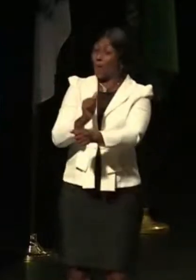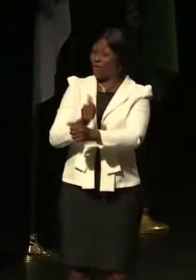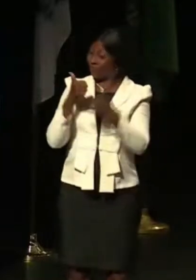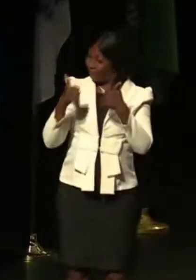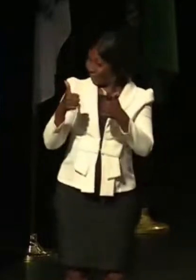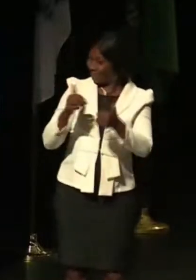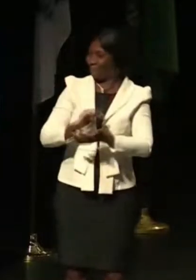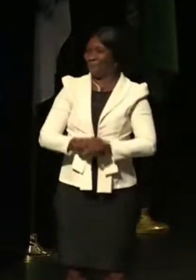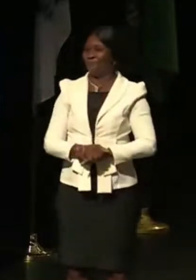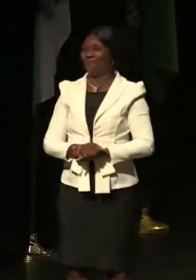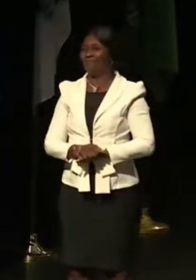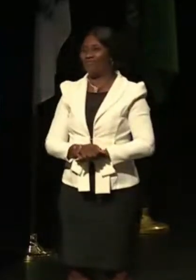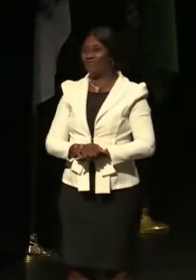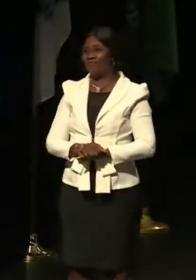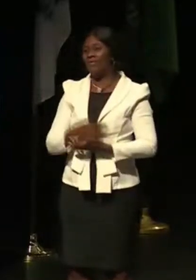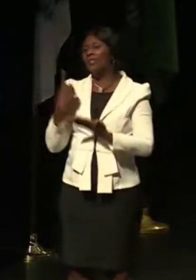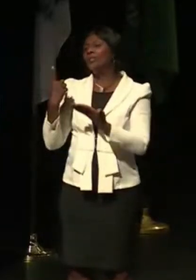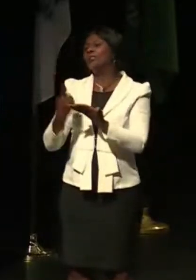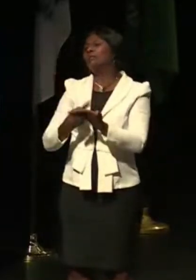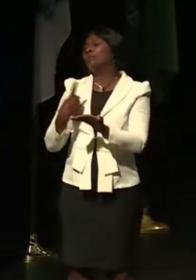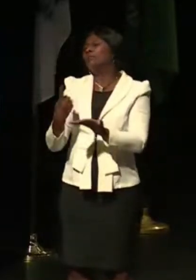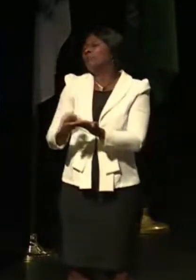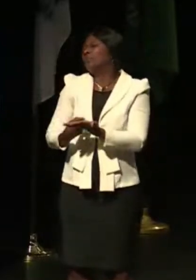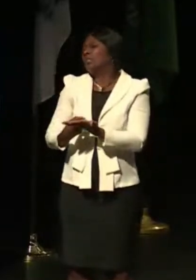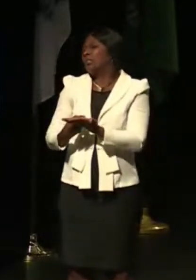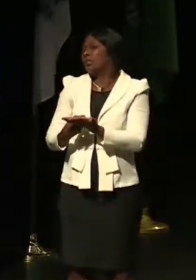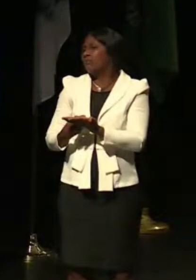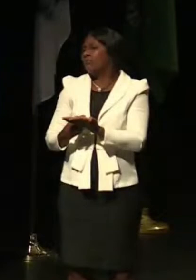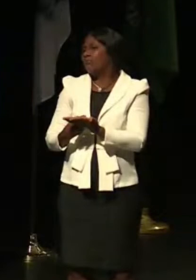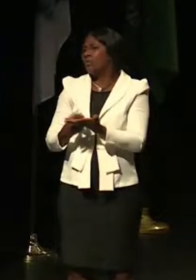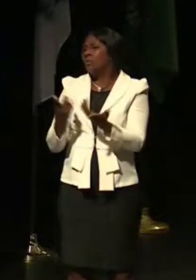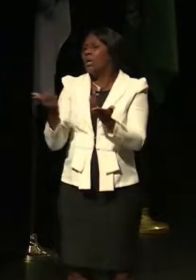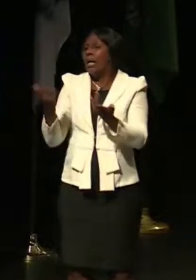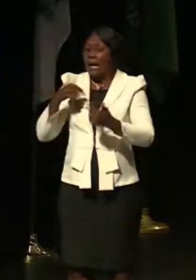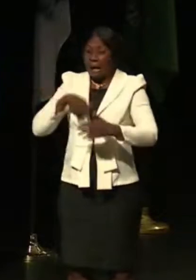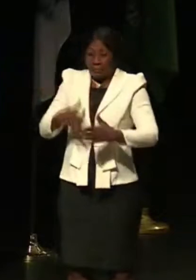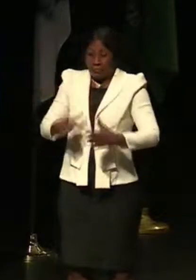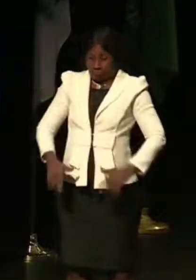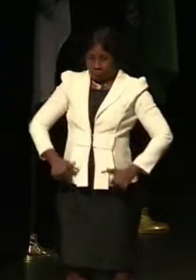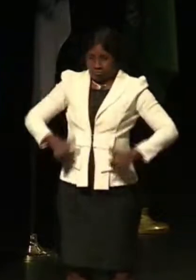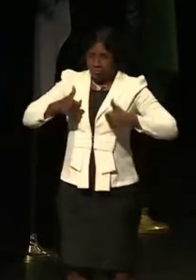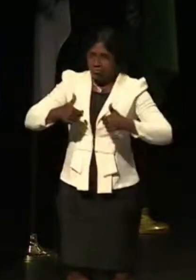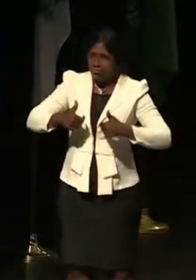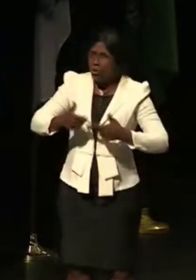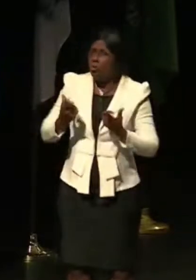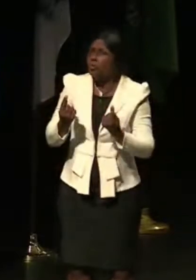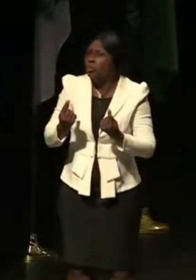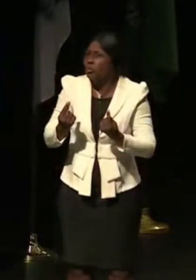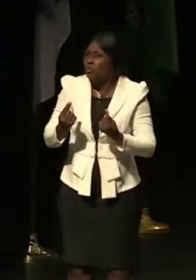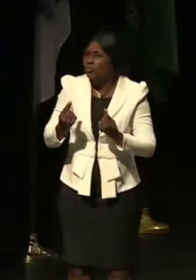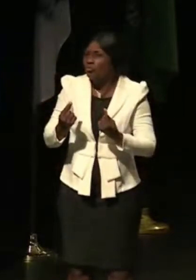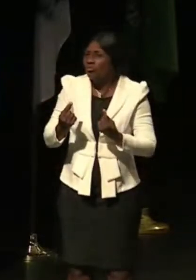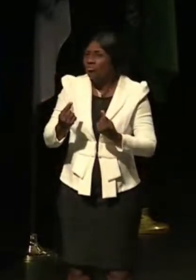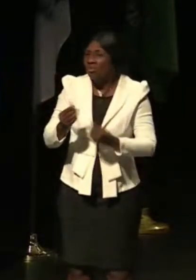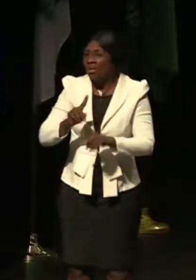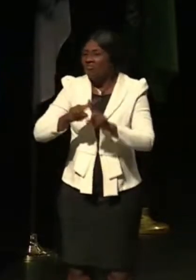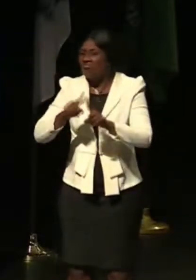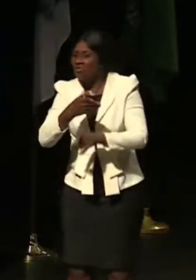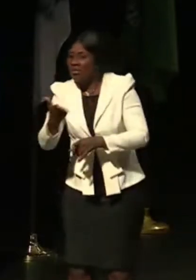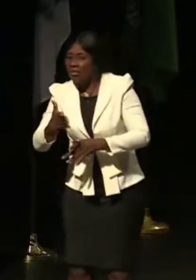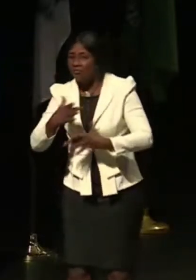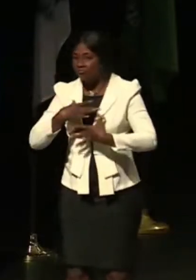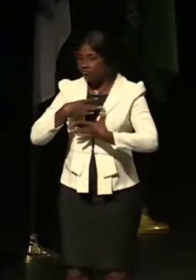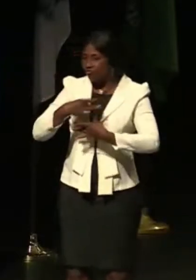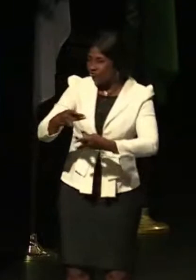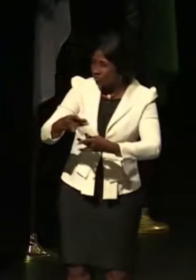Sometimes, you know, we have to do things that are interesting, innovative. And sometimes we have to do things against all